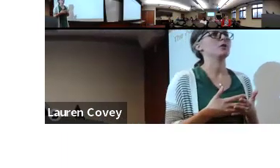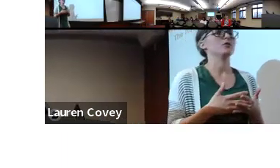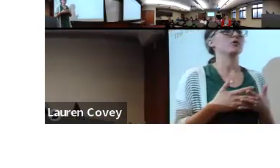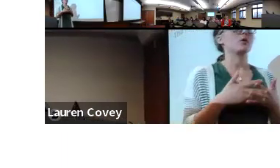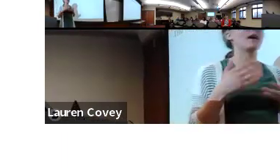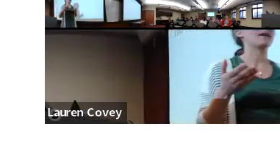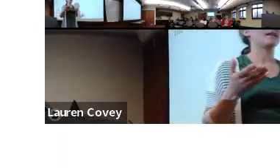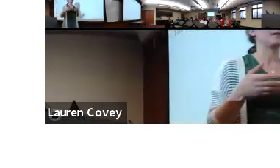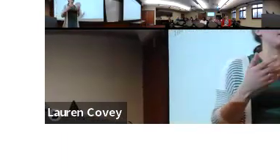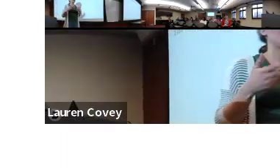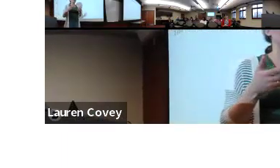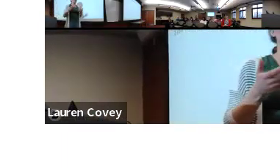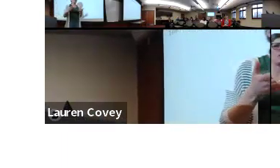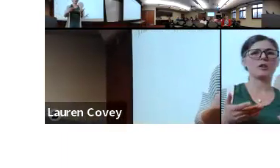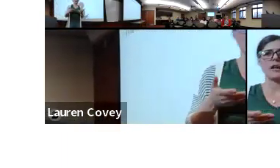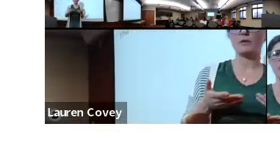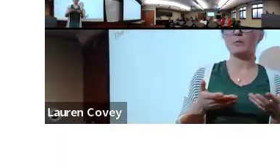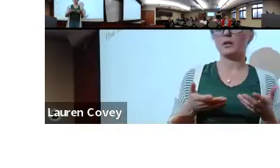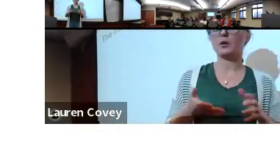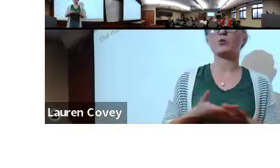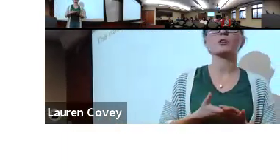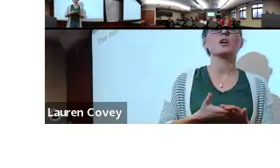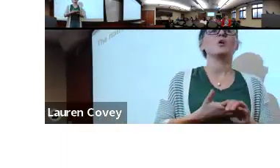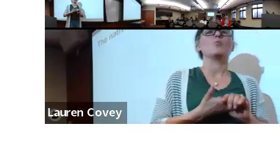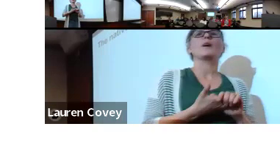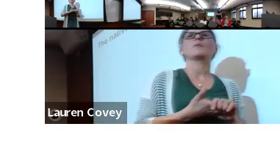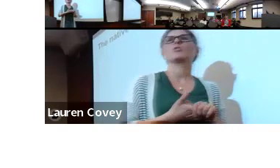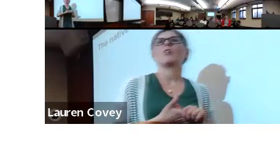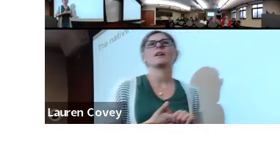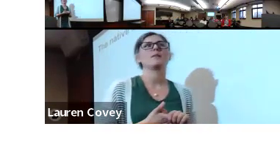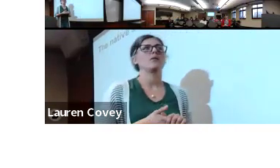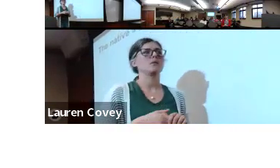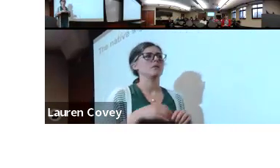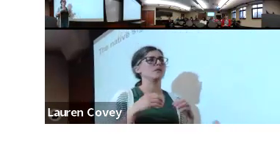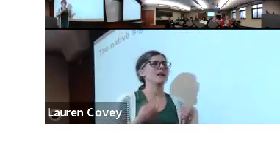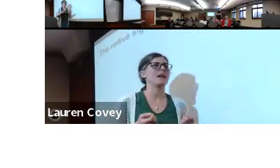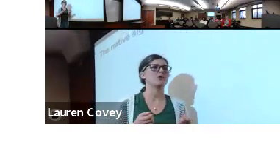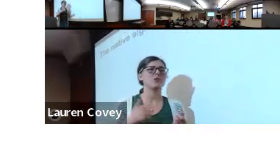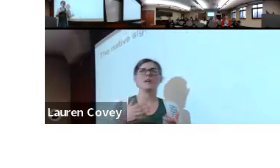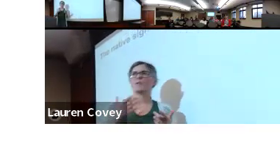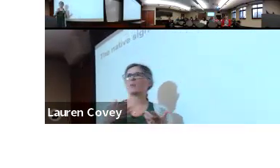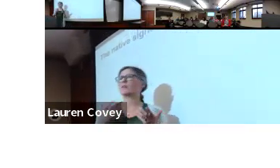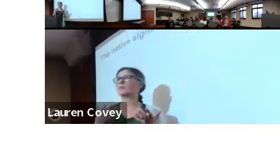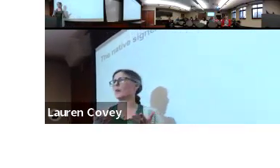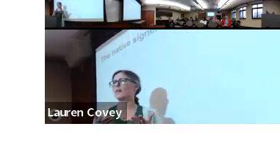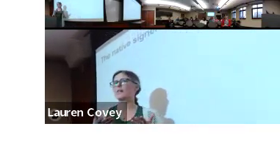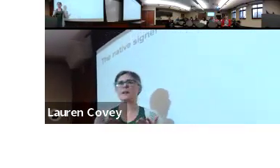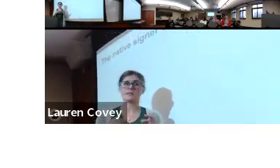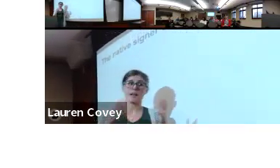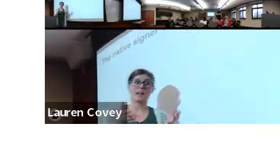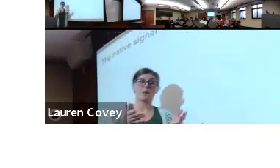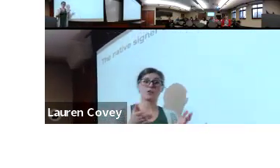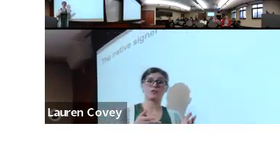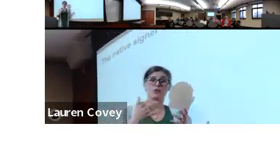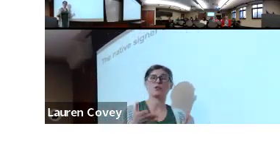I'll do it just to highlight that this is something that not everybody knows. When we're talking about sign language, not everybody is aware